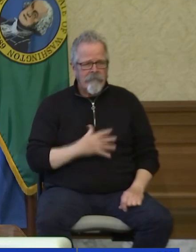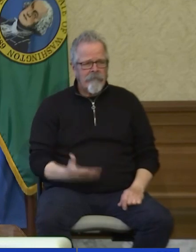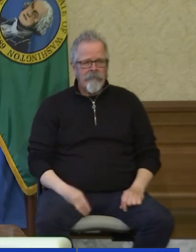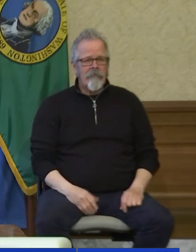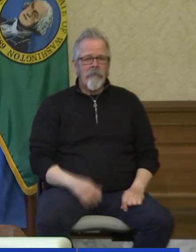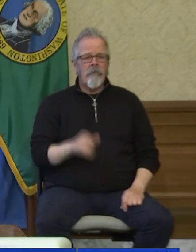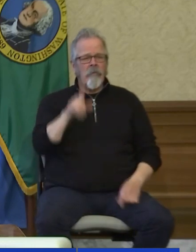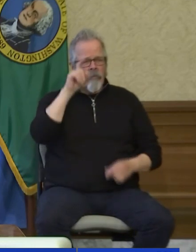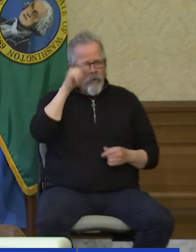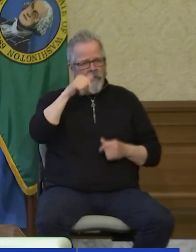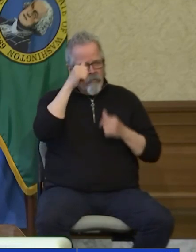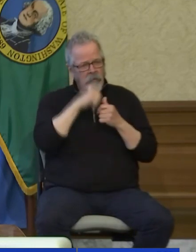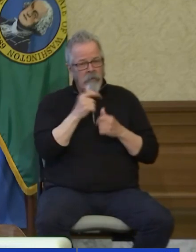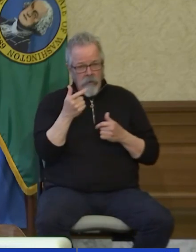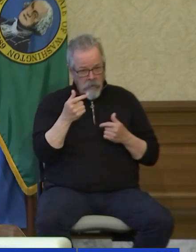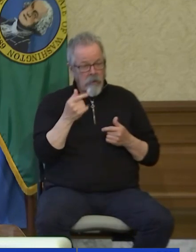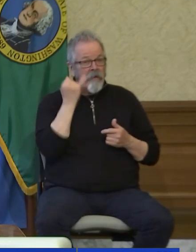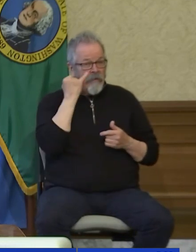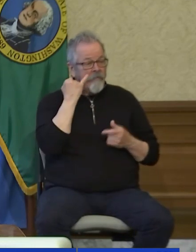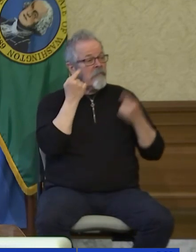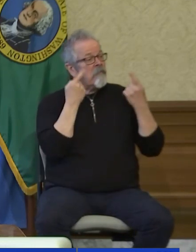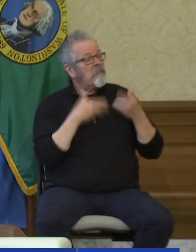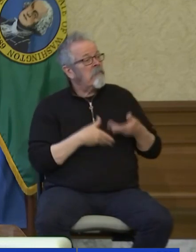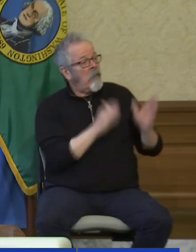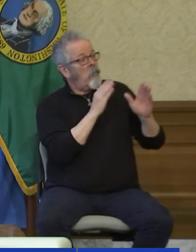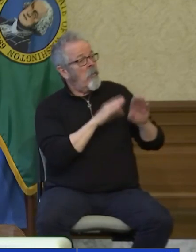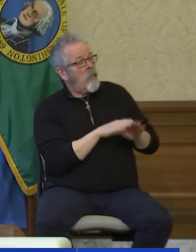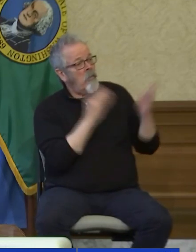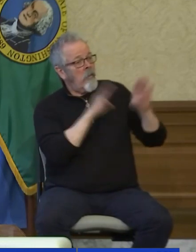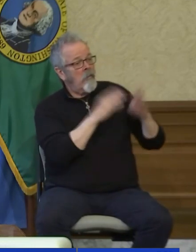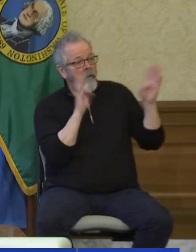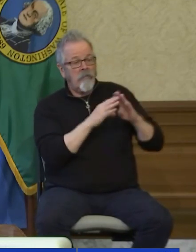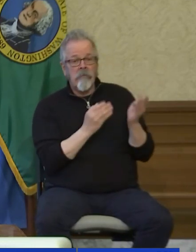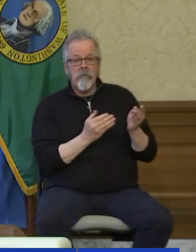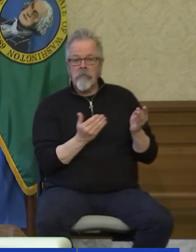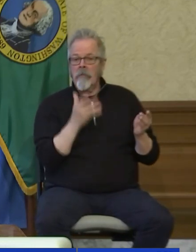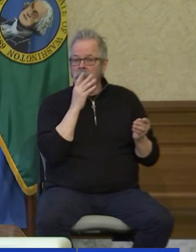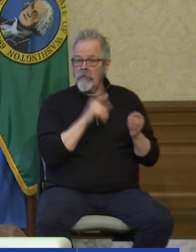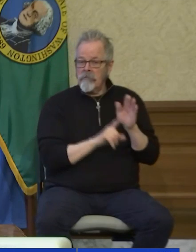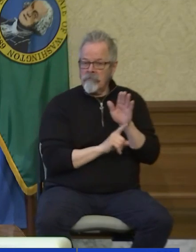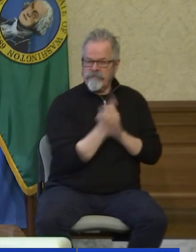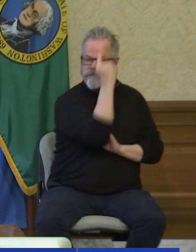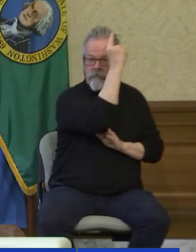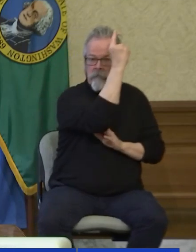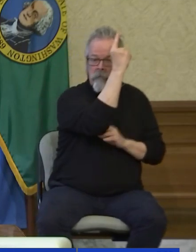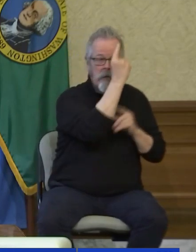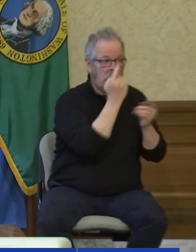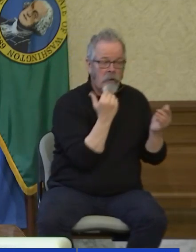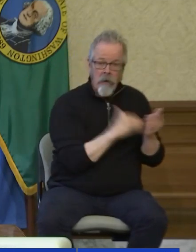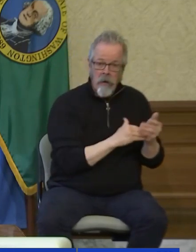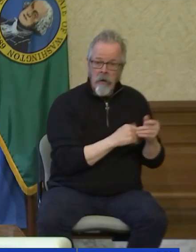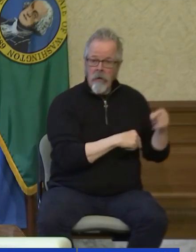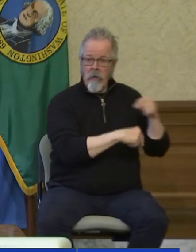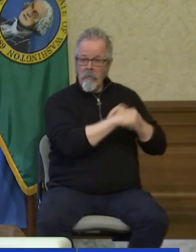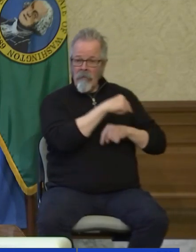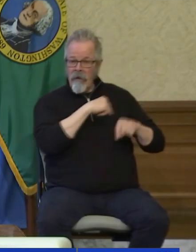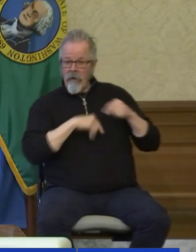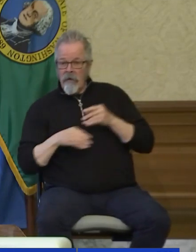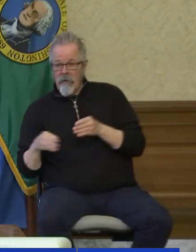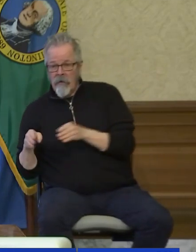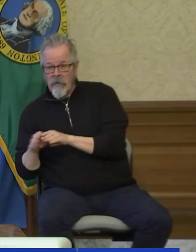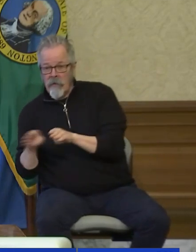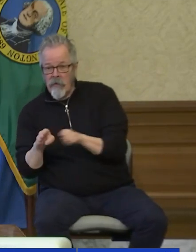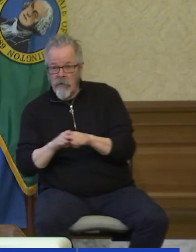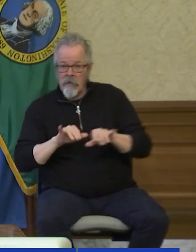risk to do this twice. And we have to make decisions based on hard-headed data and science and not wishes when it comes to